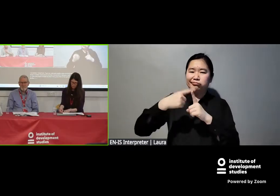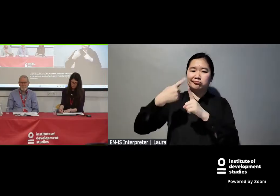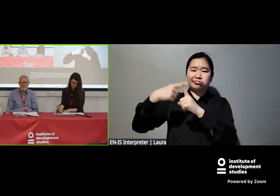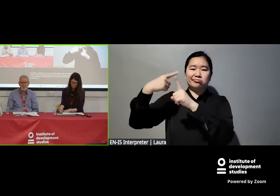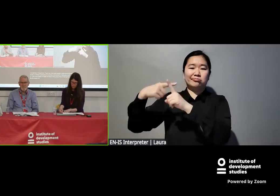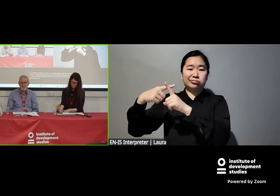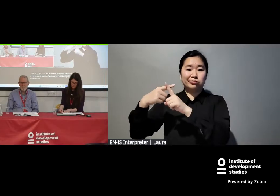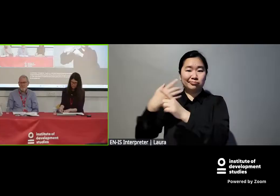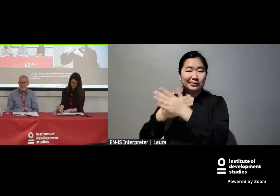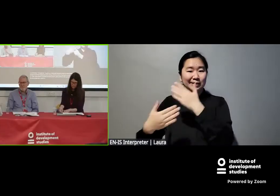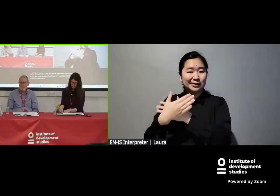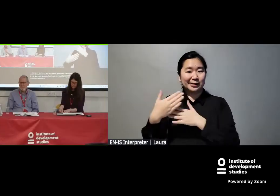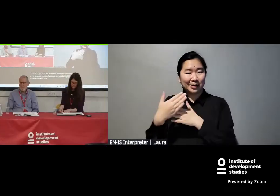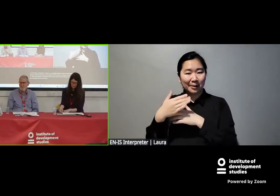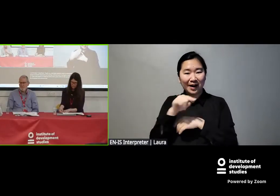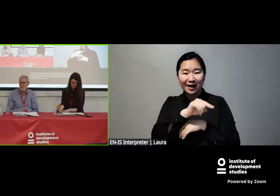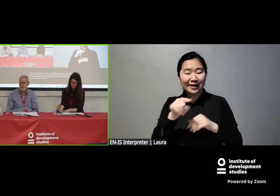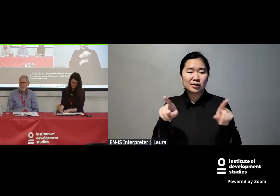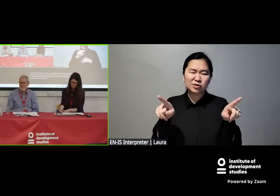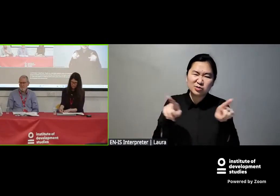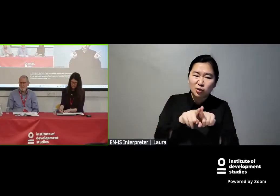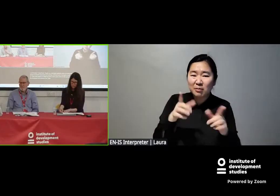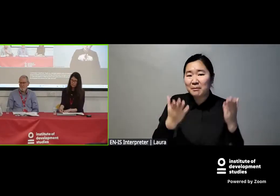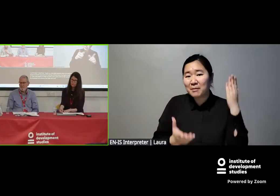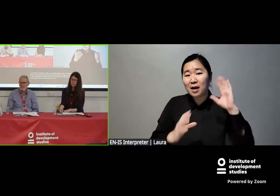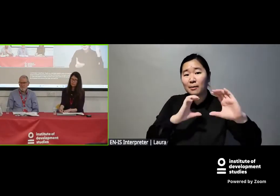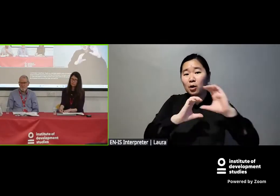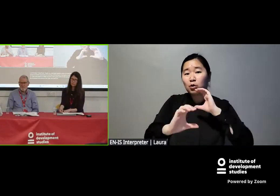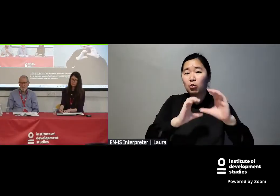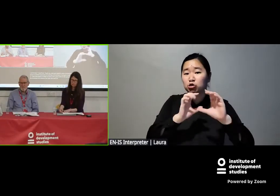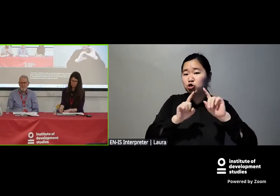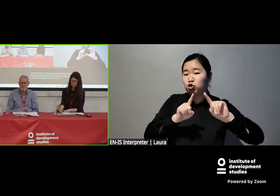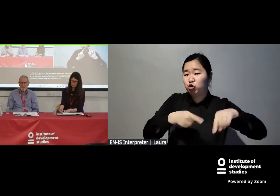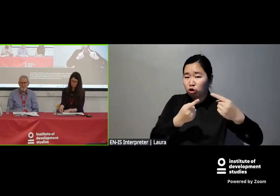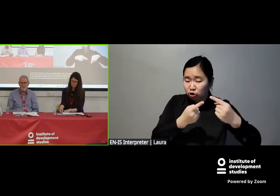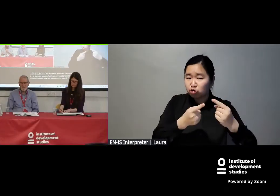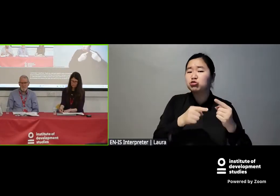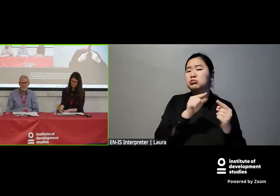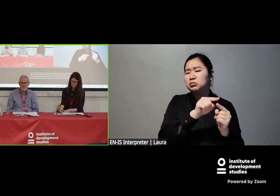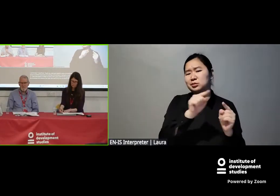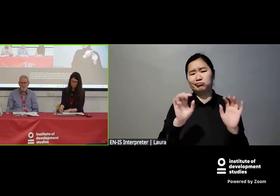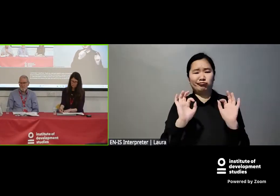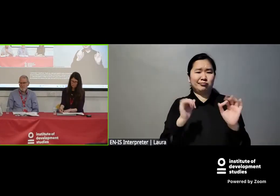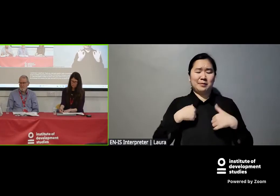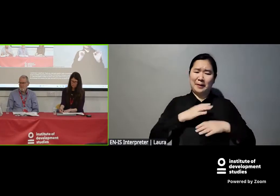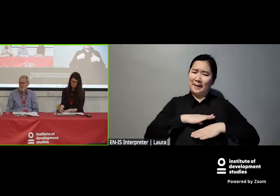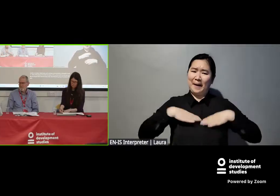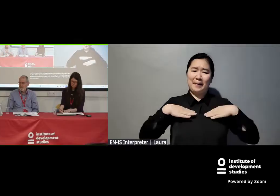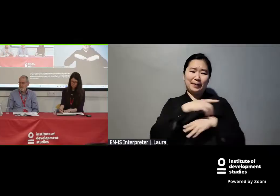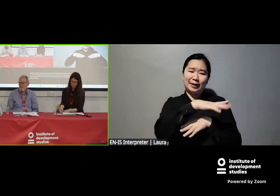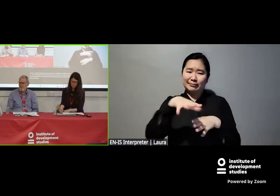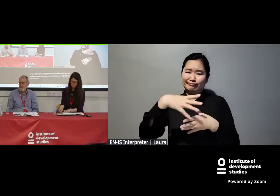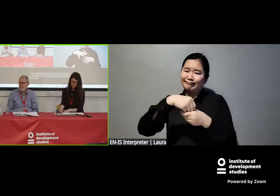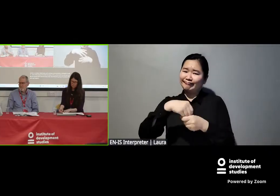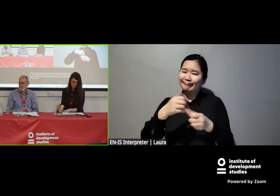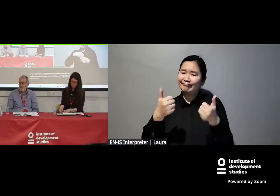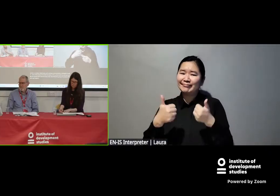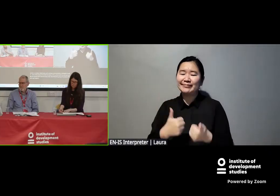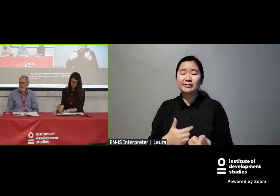as people with disabilities with high support needs, and so there was a few of the partners